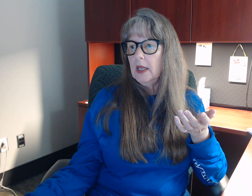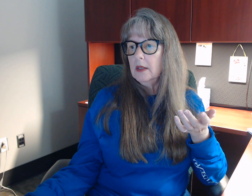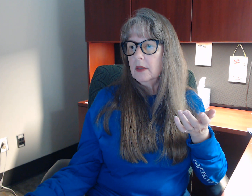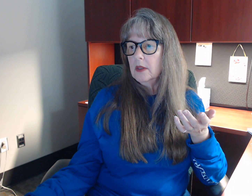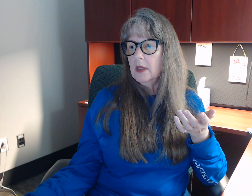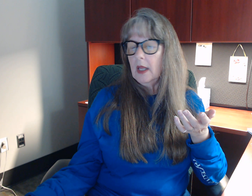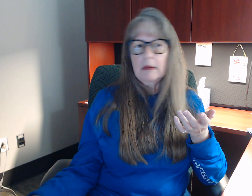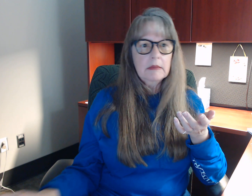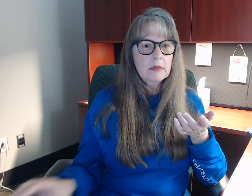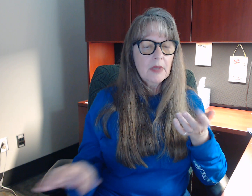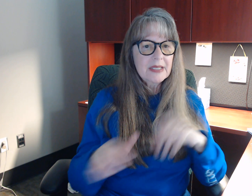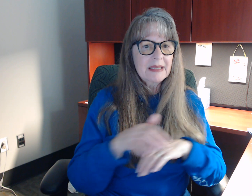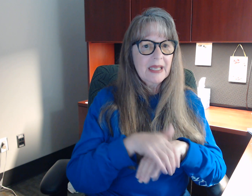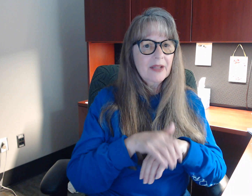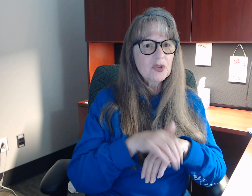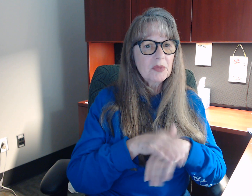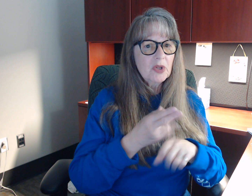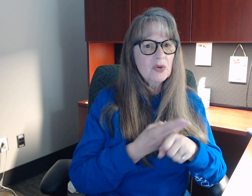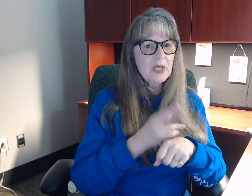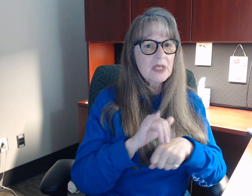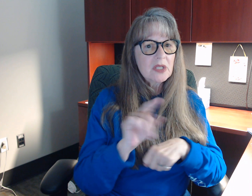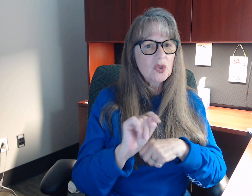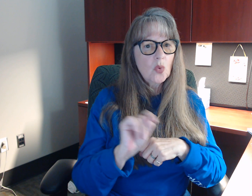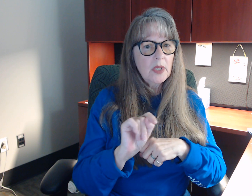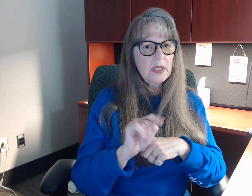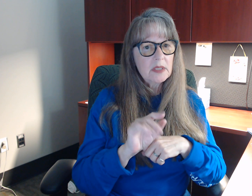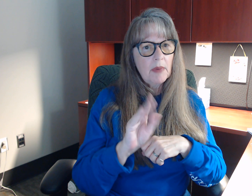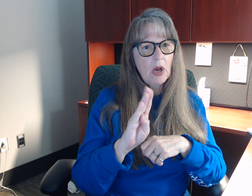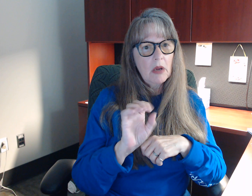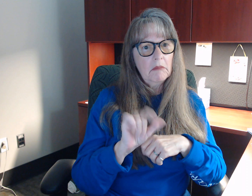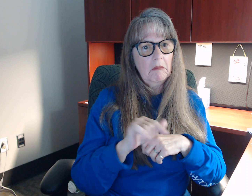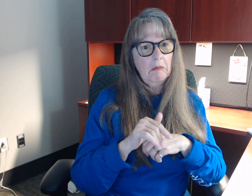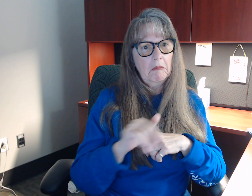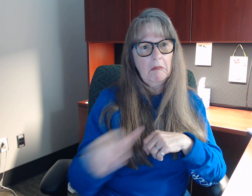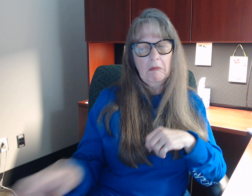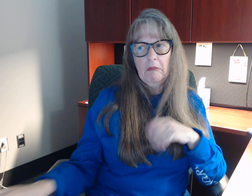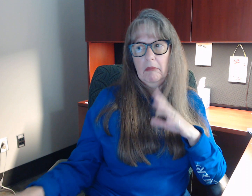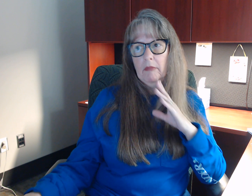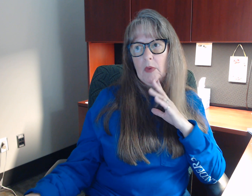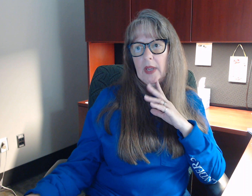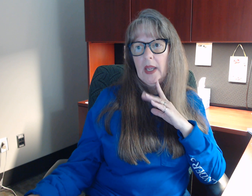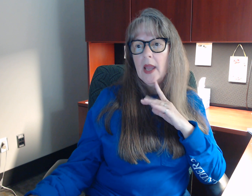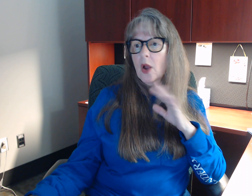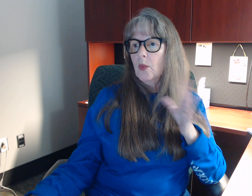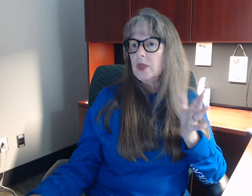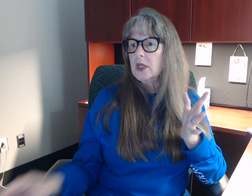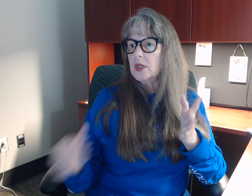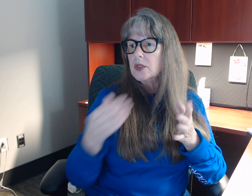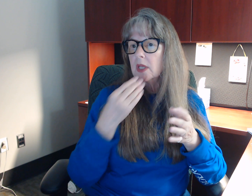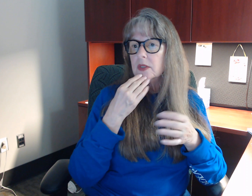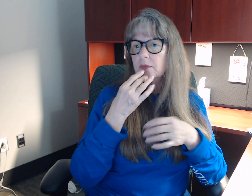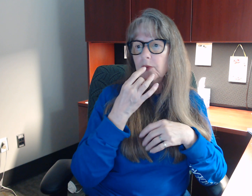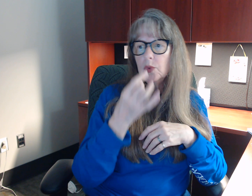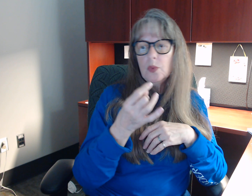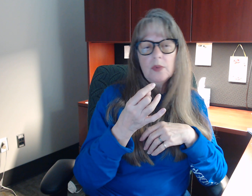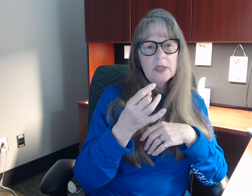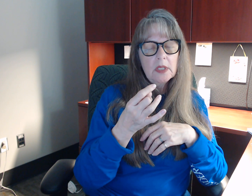and they said the Englishman, they use it as a toilet is a bog. Okay, we use it as food that's in